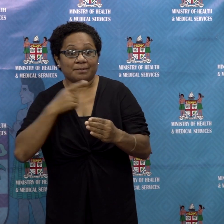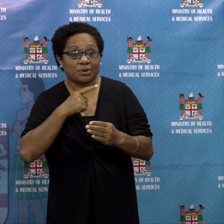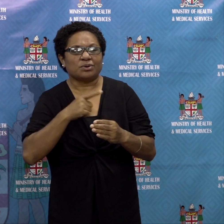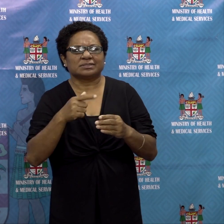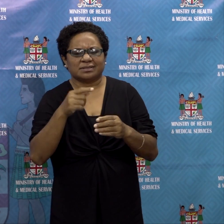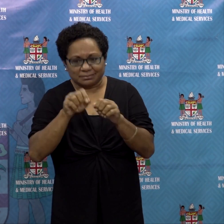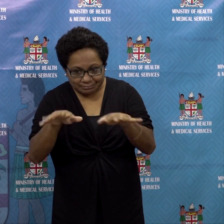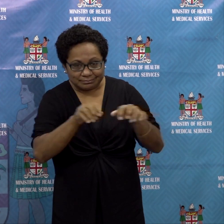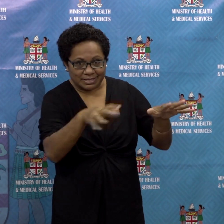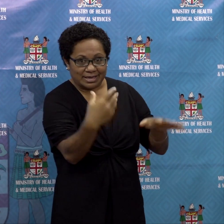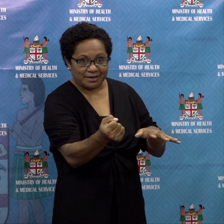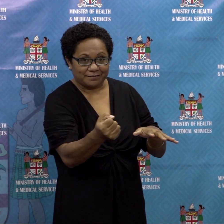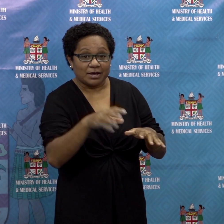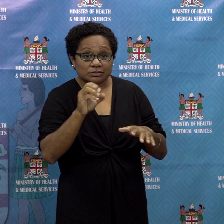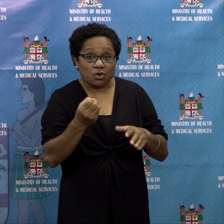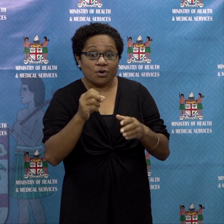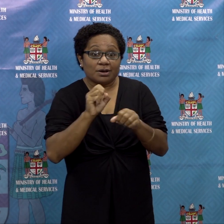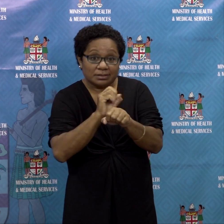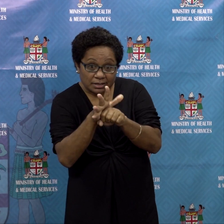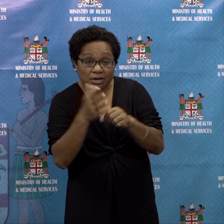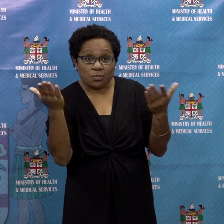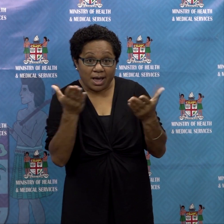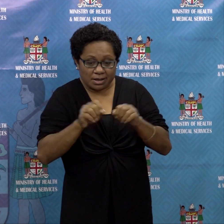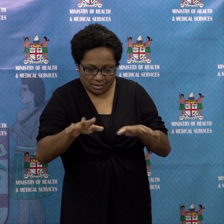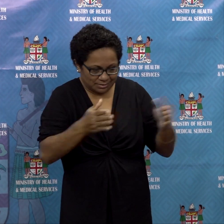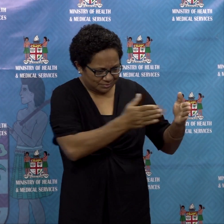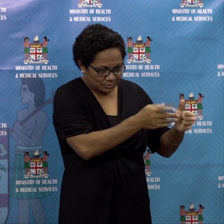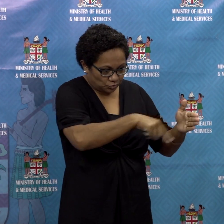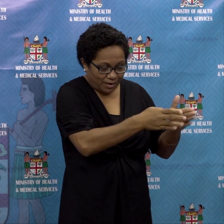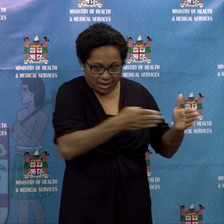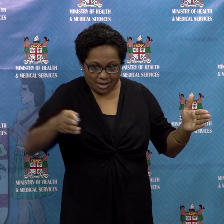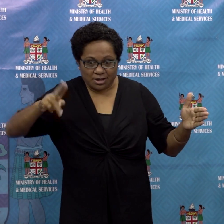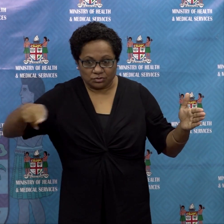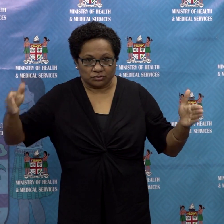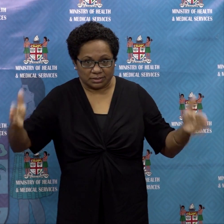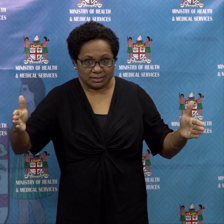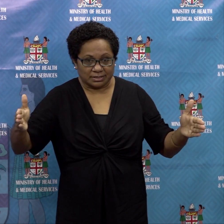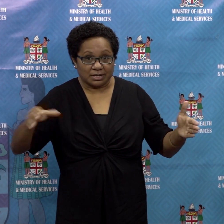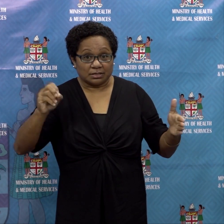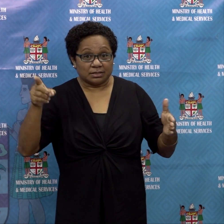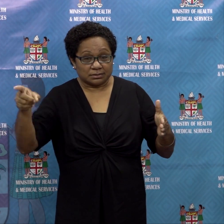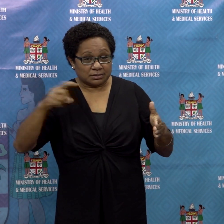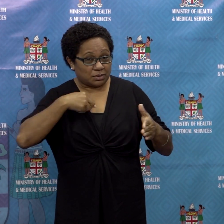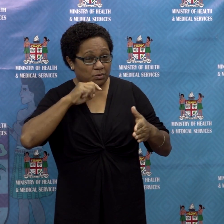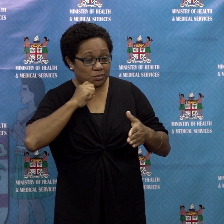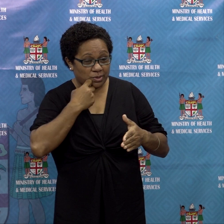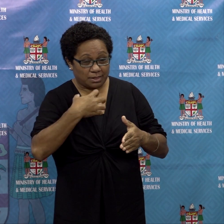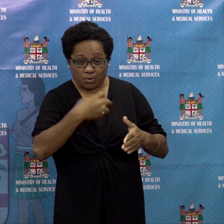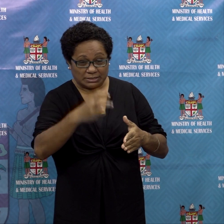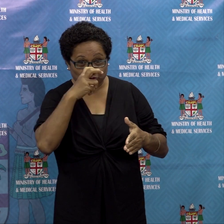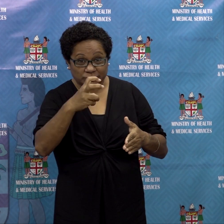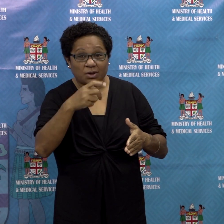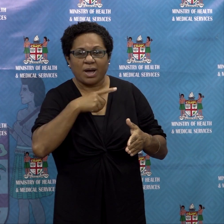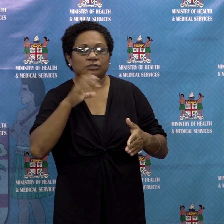The virus is spreading within containment zones, so we will be exercising extra vigilance to ensure that there is no spread outside those